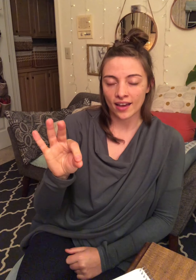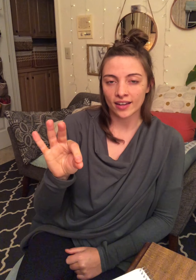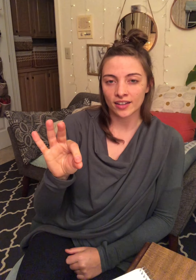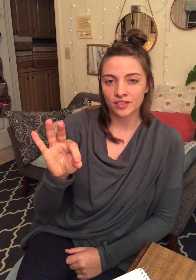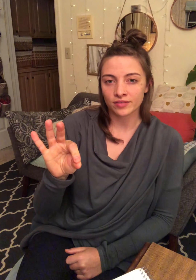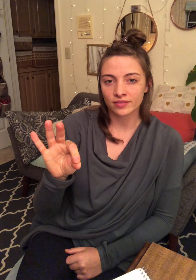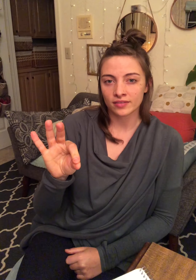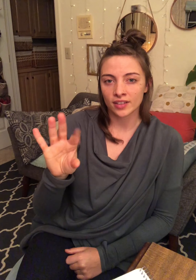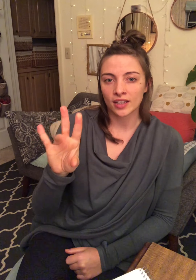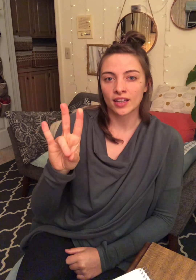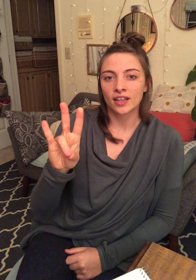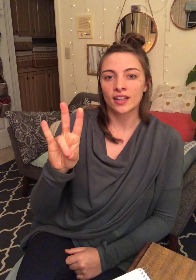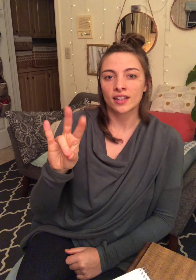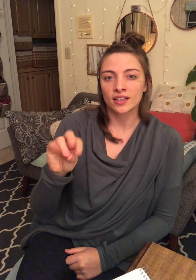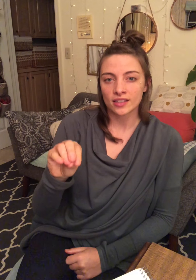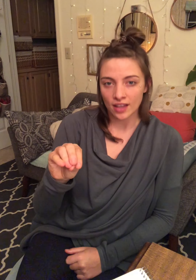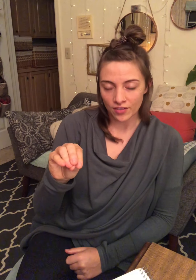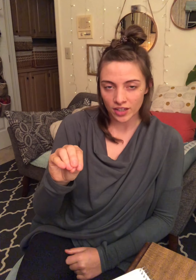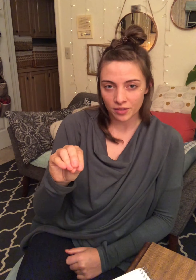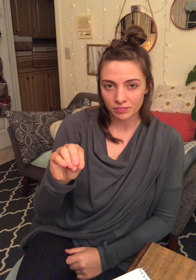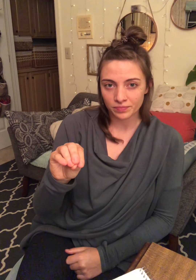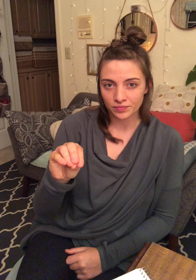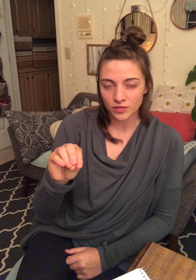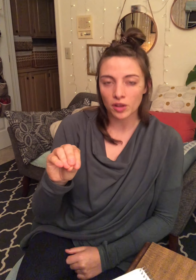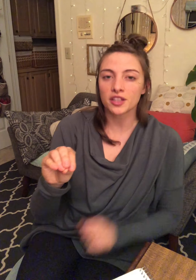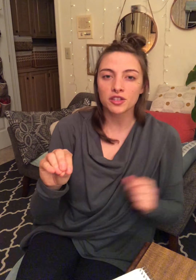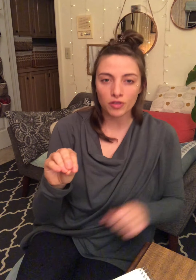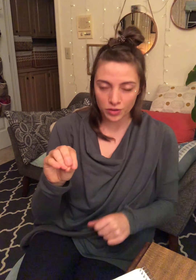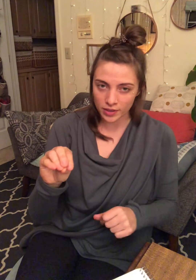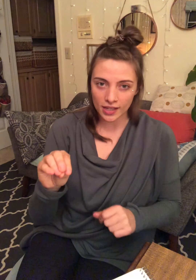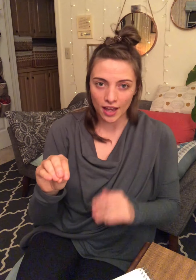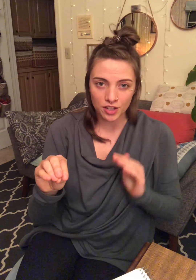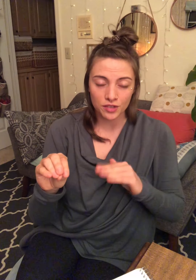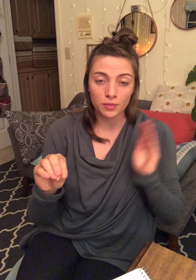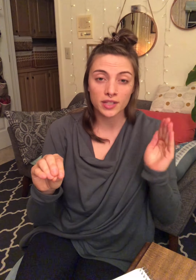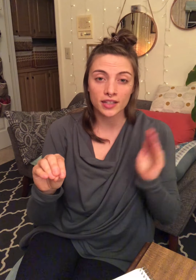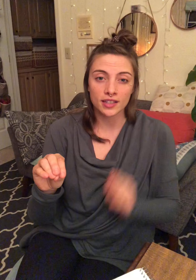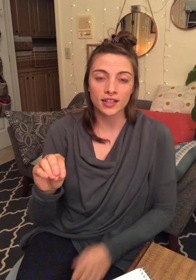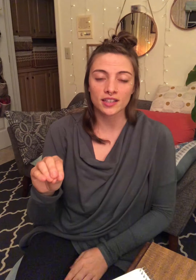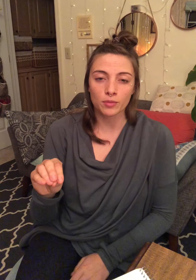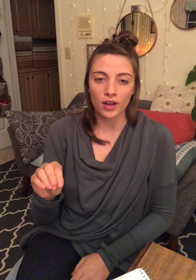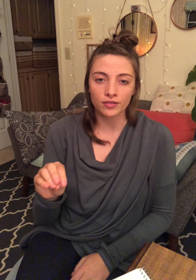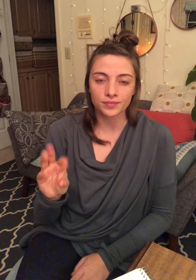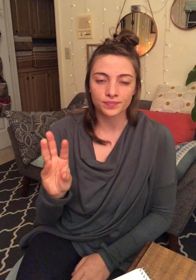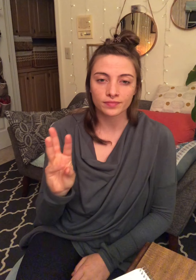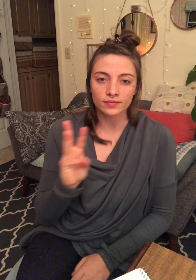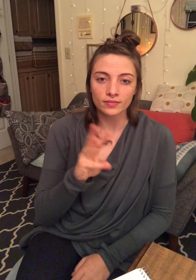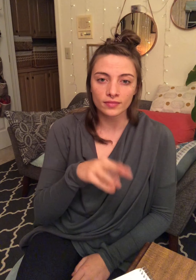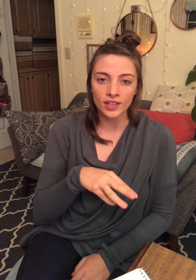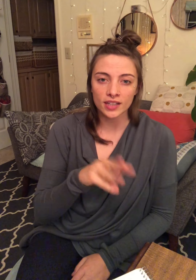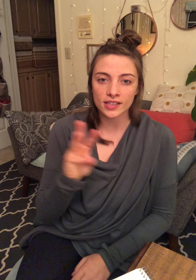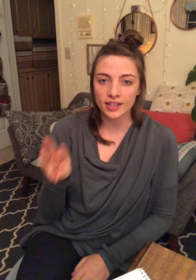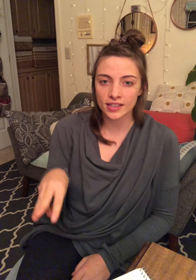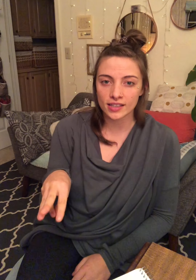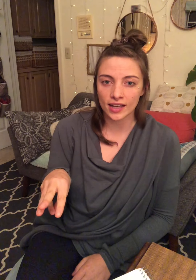69, 70. So let's do those ones again, just from 66 and above. 66,